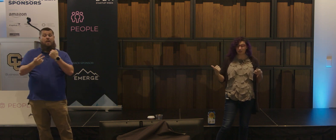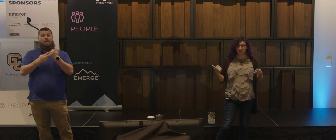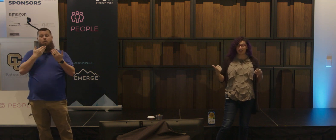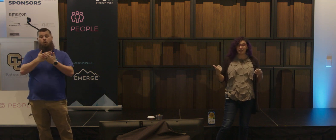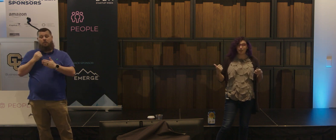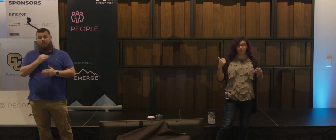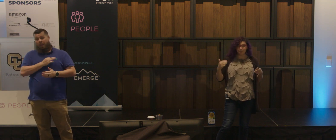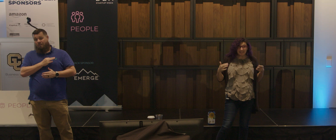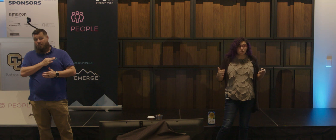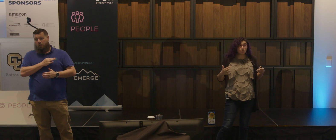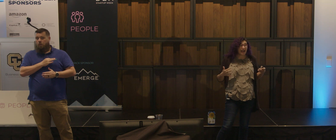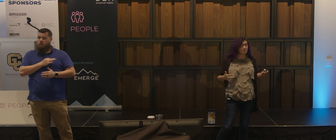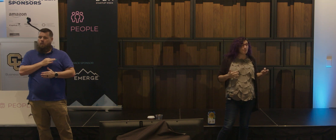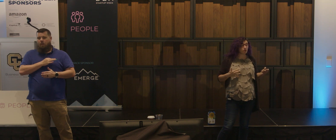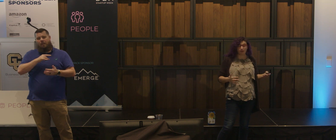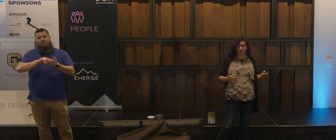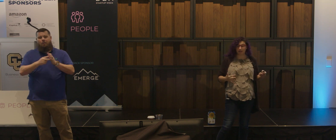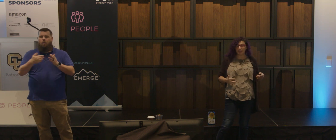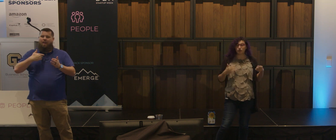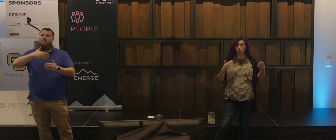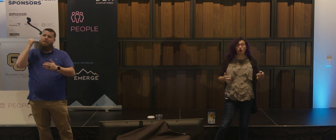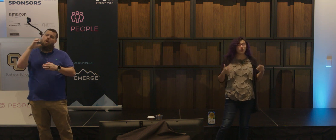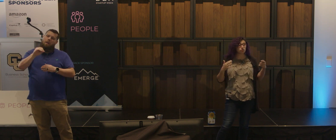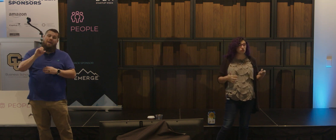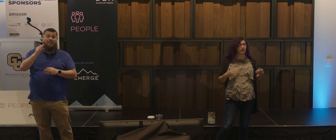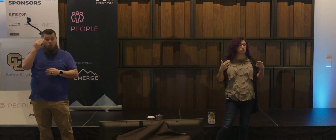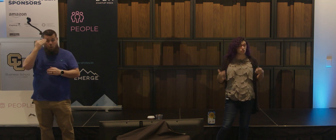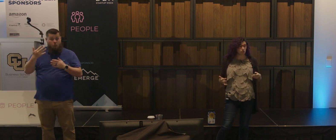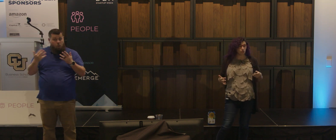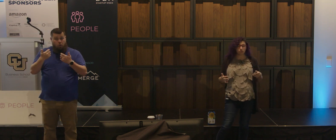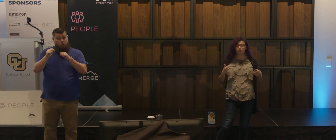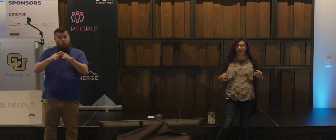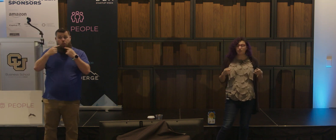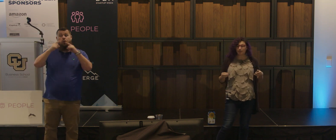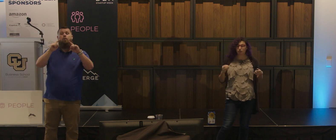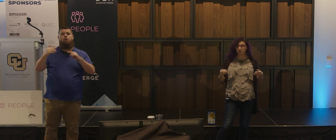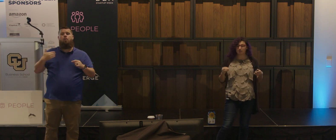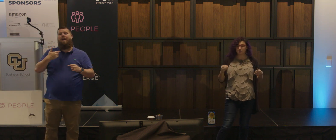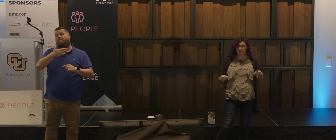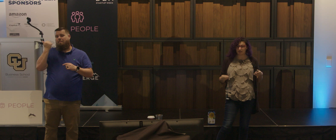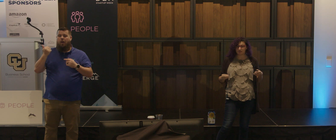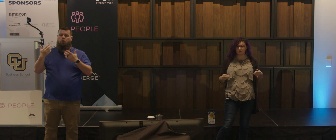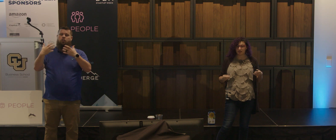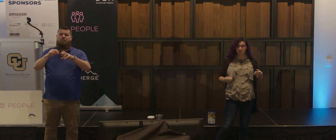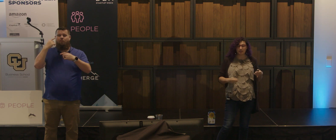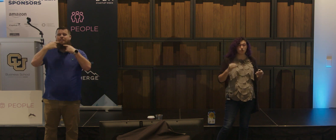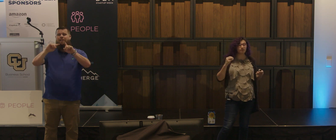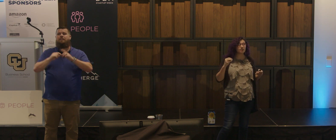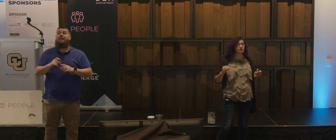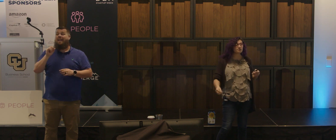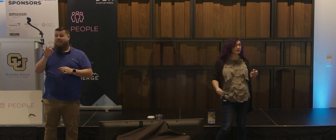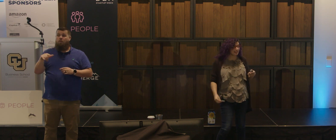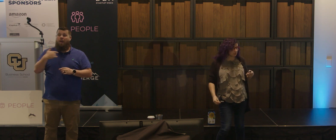staff means you have a better company. If you know what you're trying to do, you have a better chance of success. If